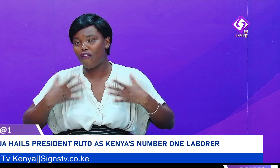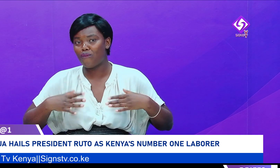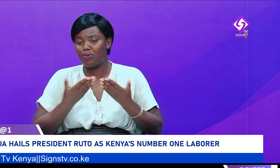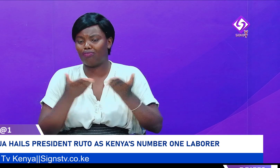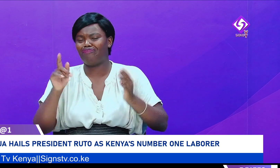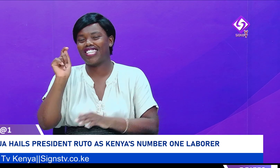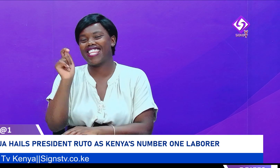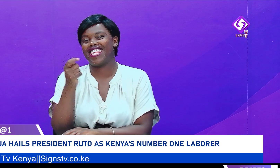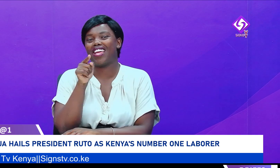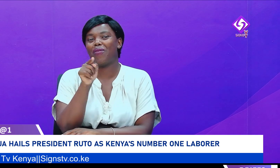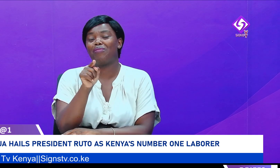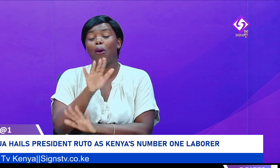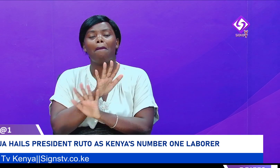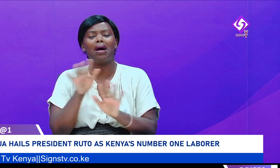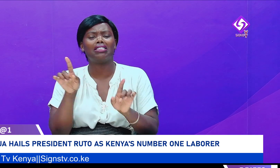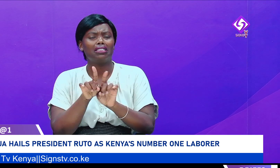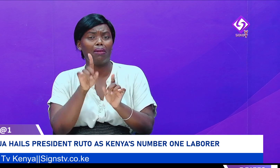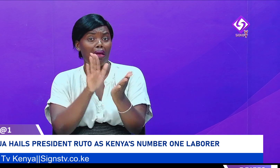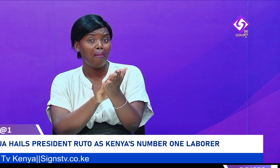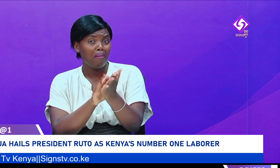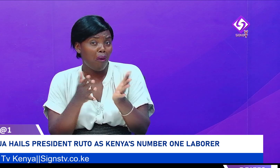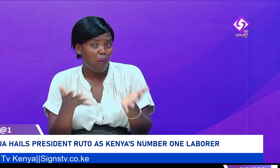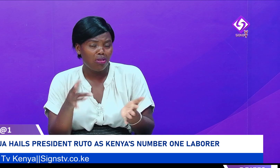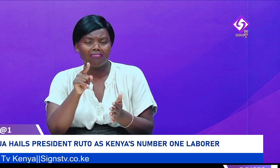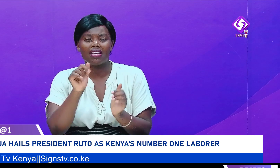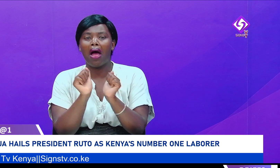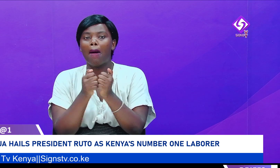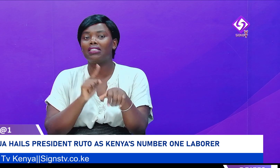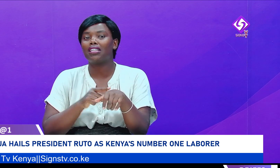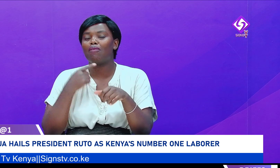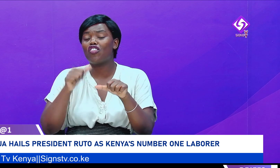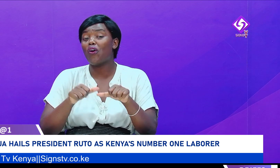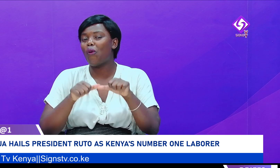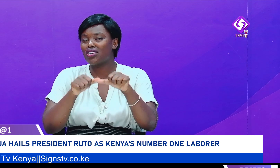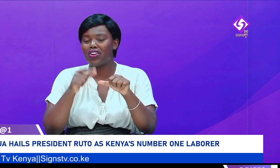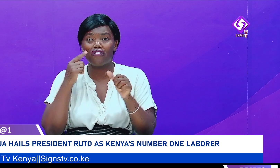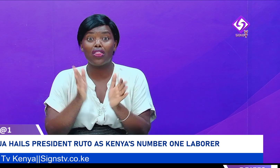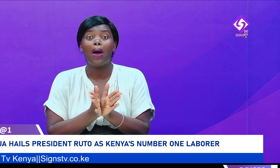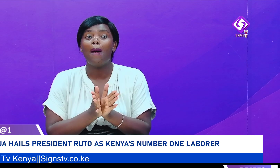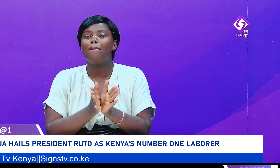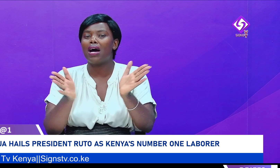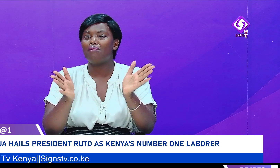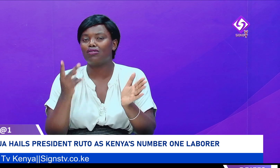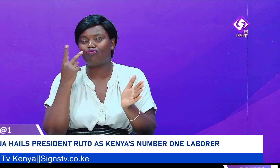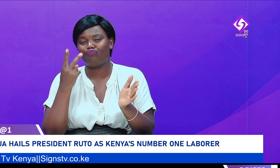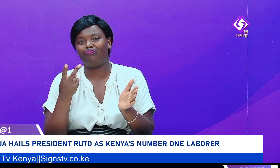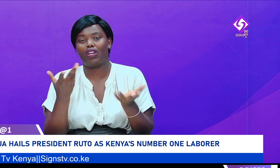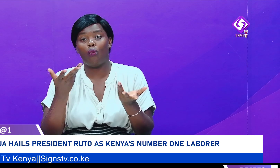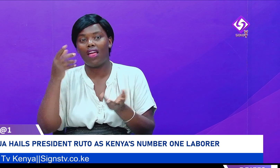at improving the lives of ordinary Kenyans. The remarks come amid